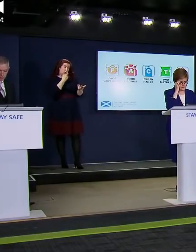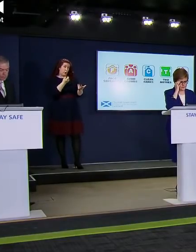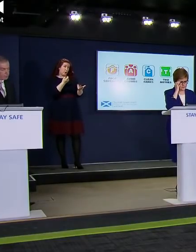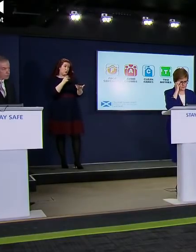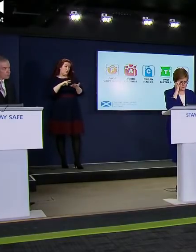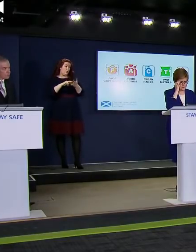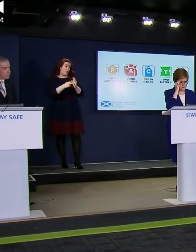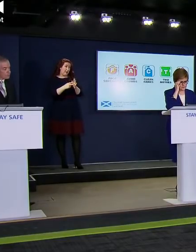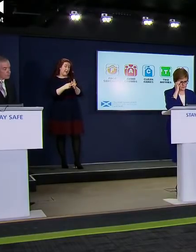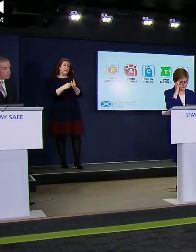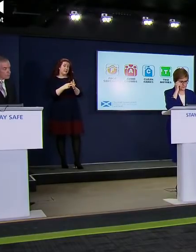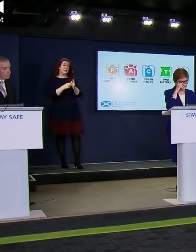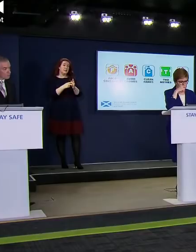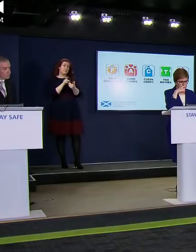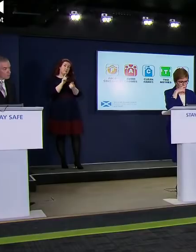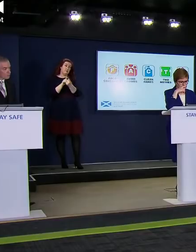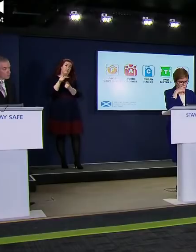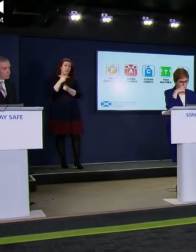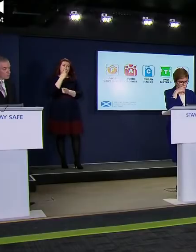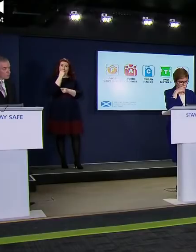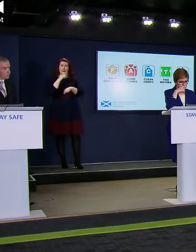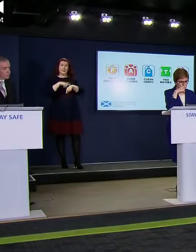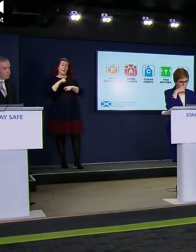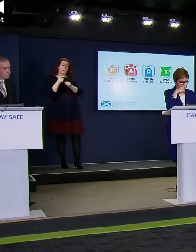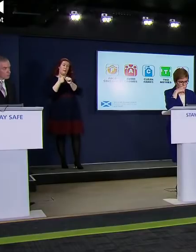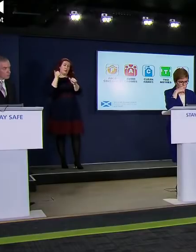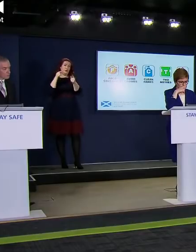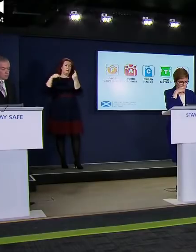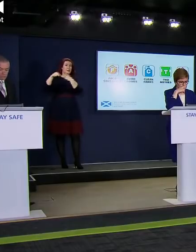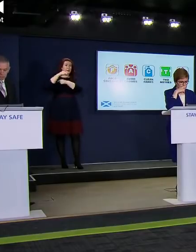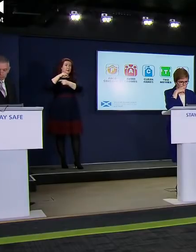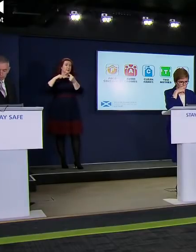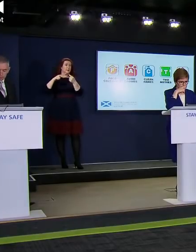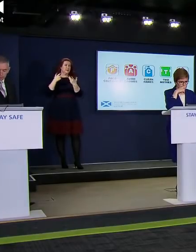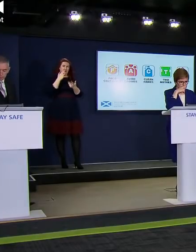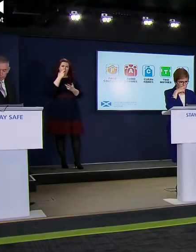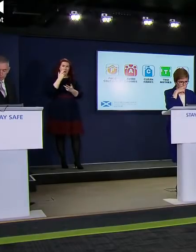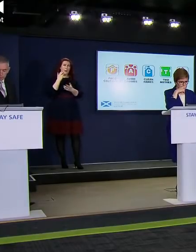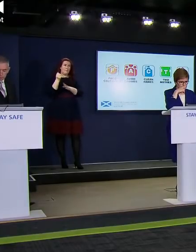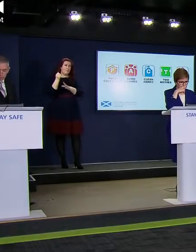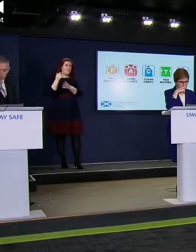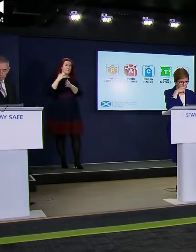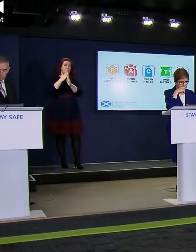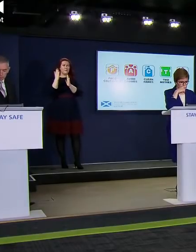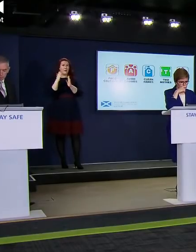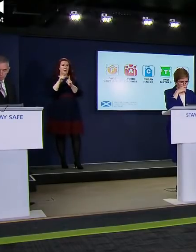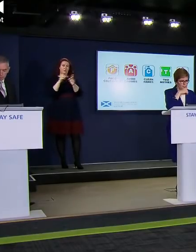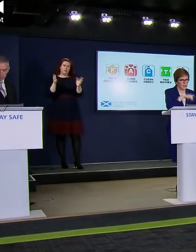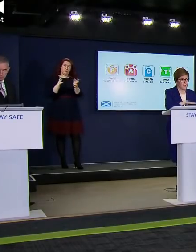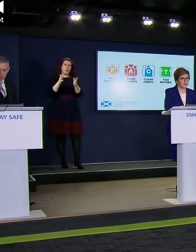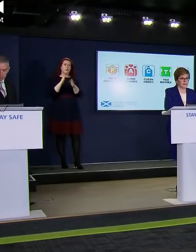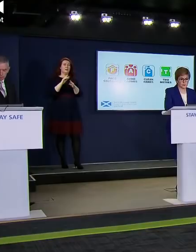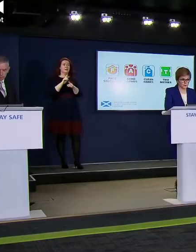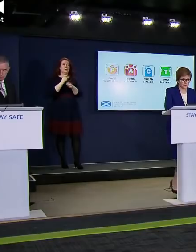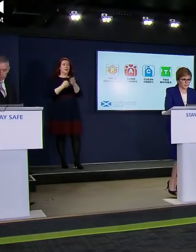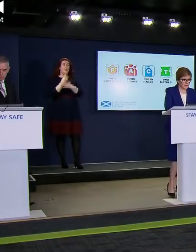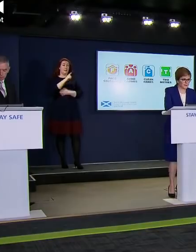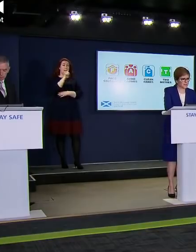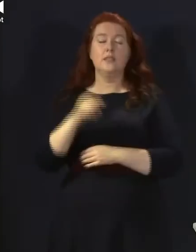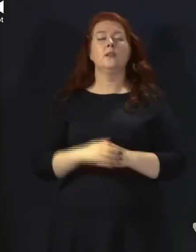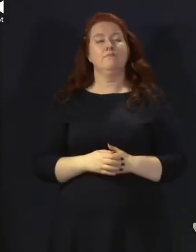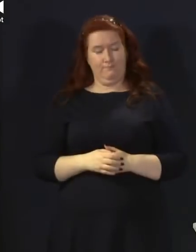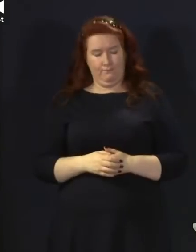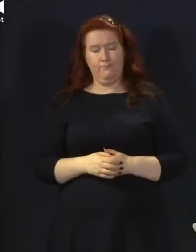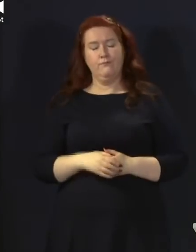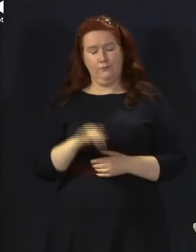to organise with them, just so they know how to plan and also promote any events for later in the year? Yes, we will be